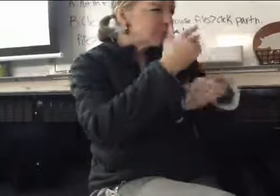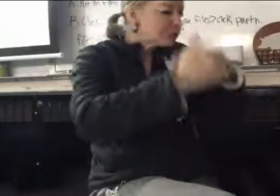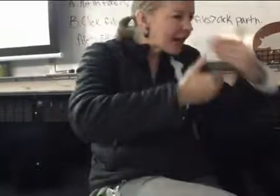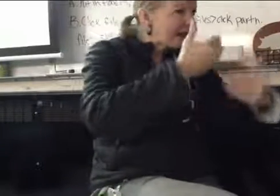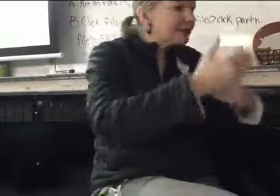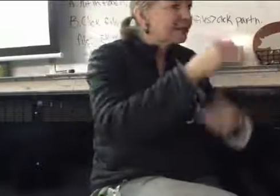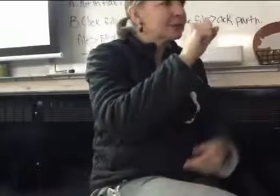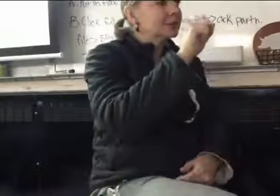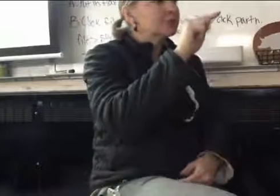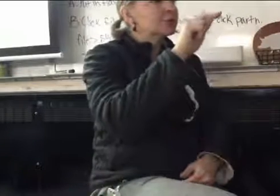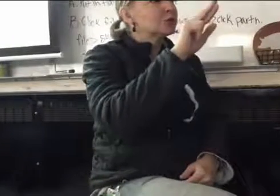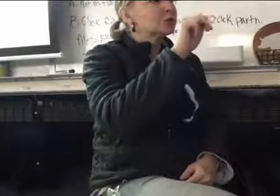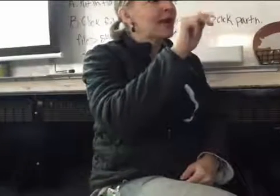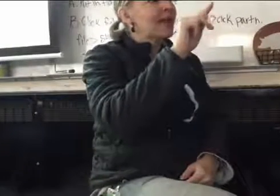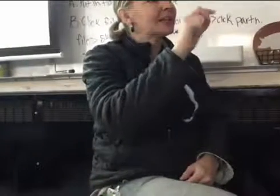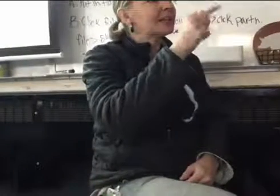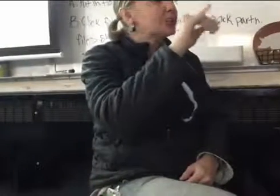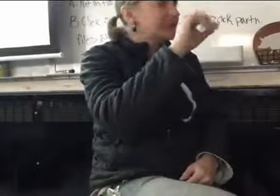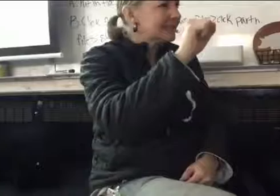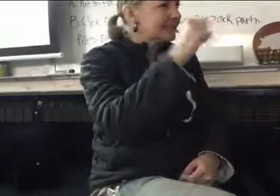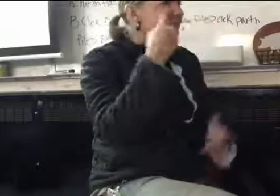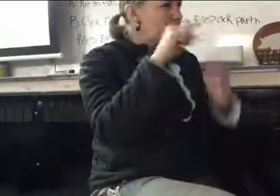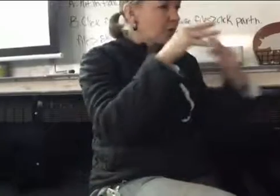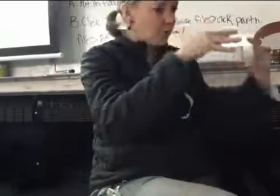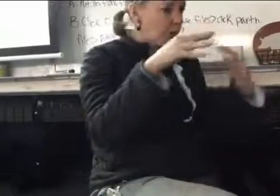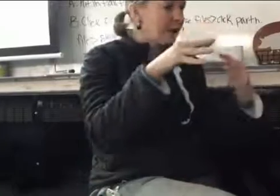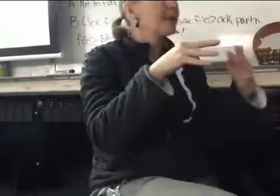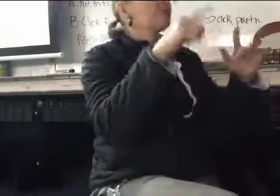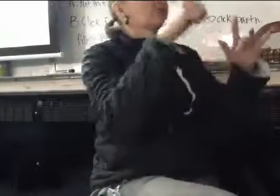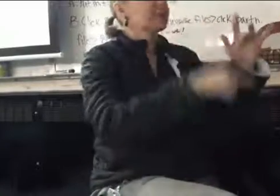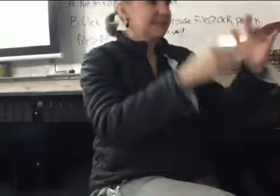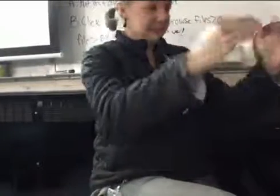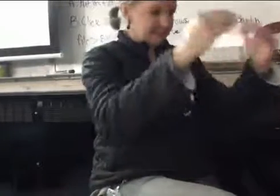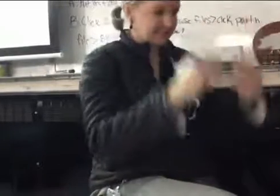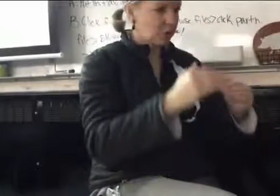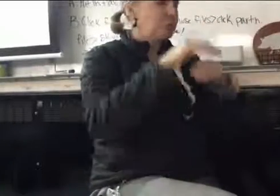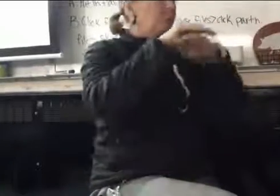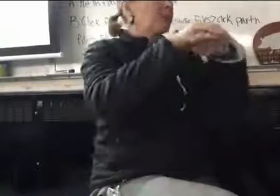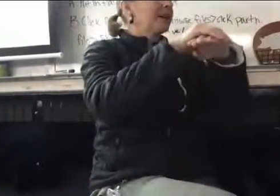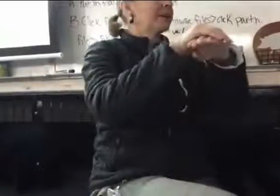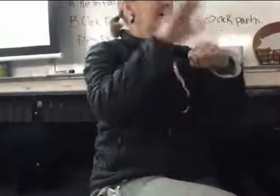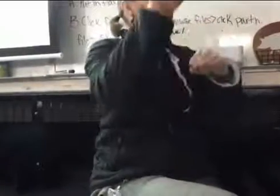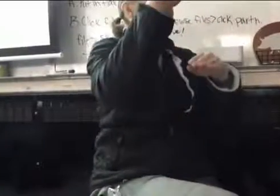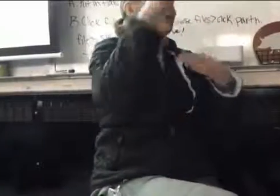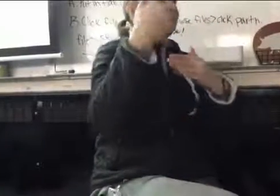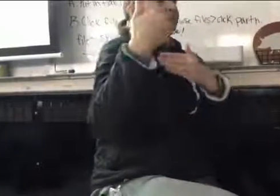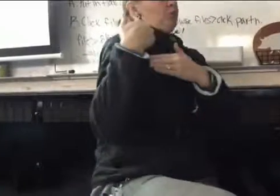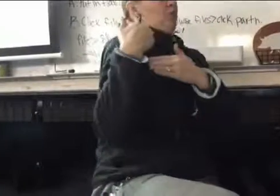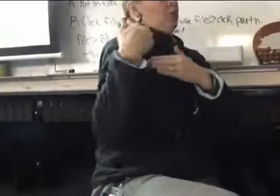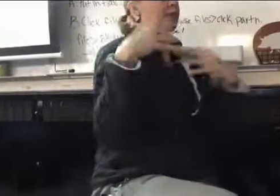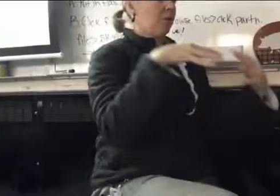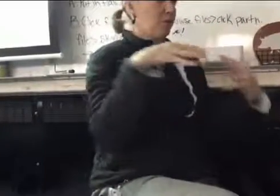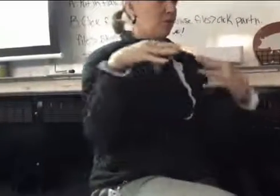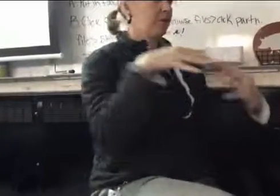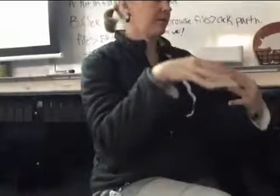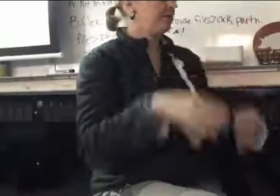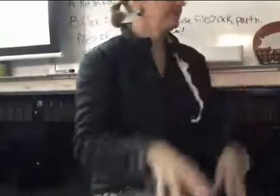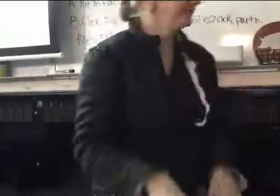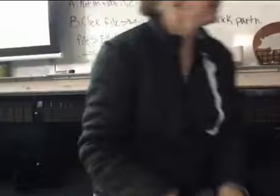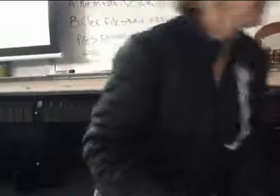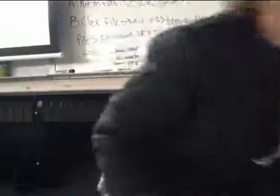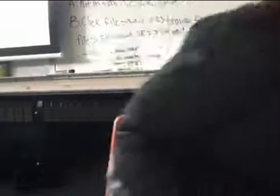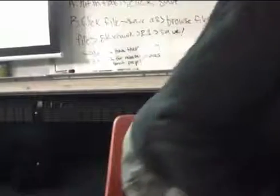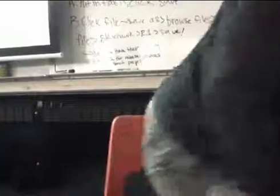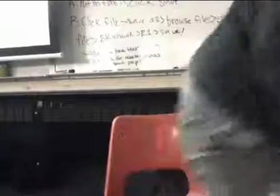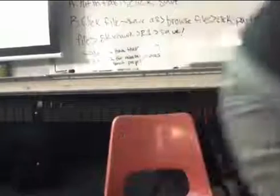guys already know, so we're going to skip these two and head right down to Britain's role in the war because we're going to talk about specific war strategies in just a minute, okay? We're almost done